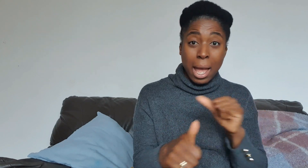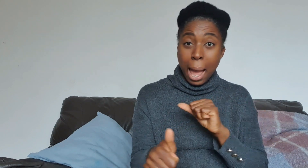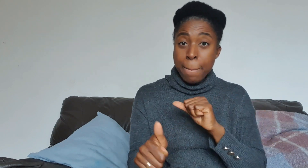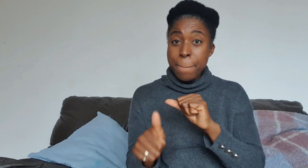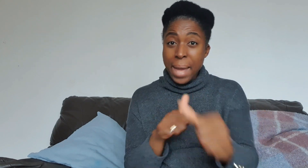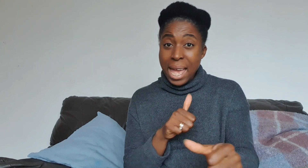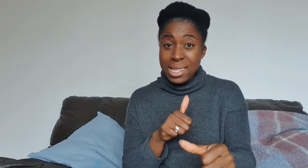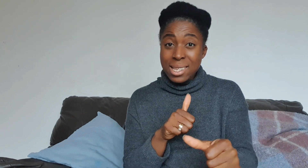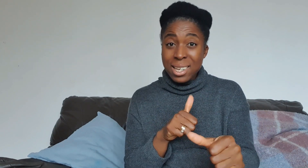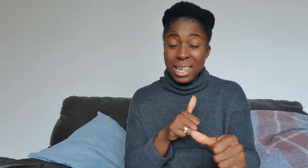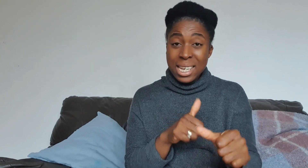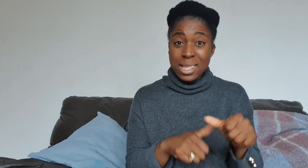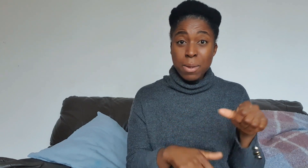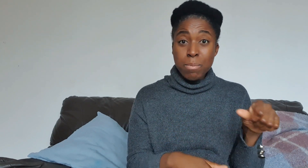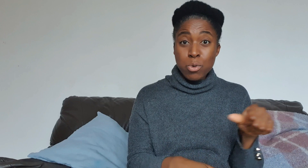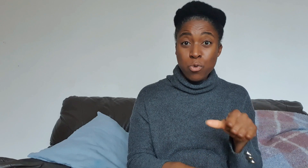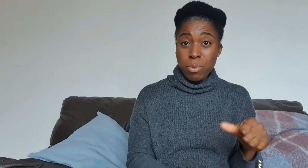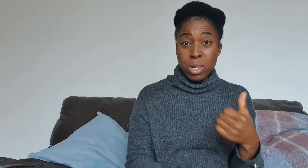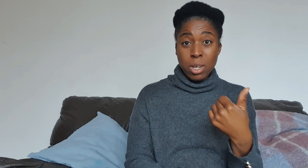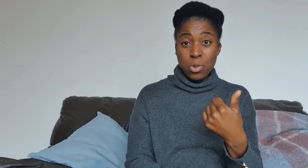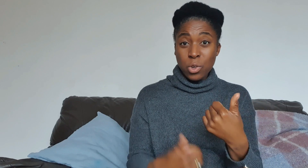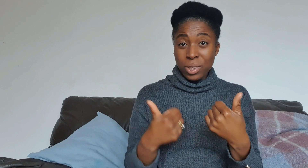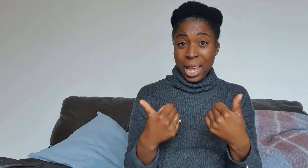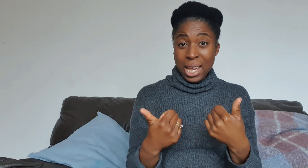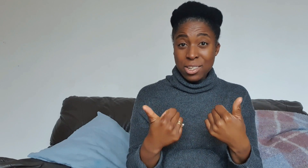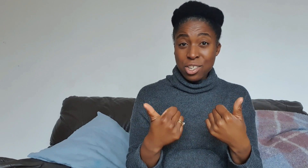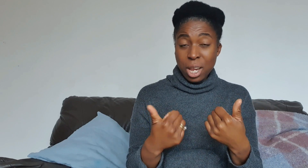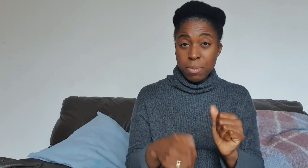and best is the movement, not the hand shapes.